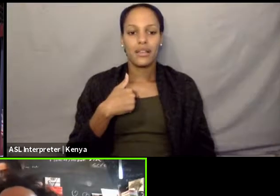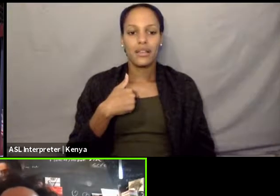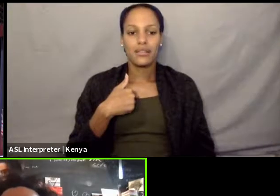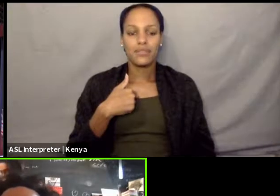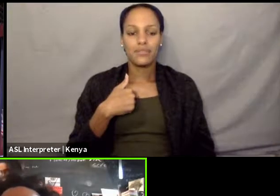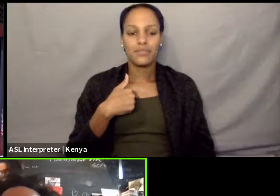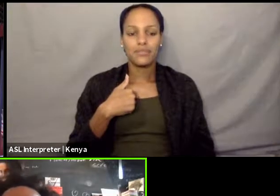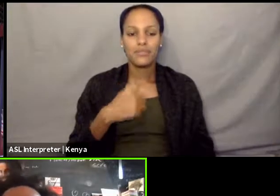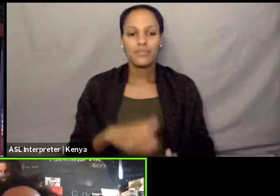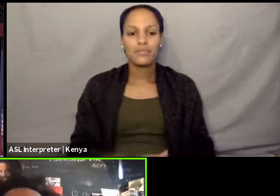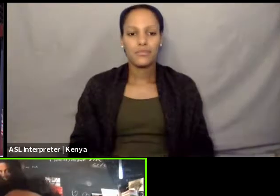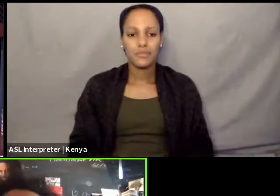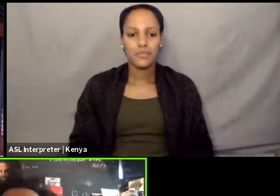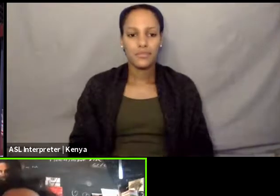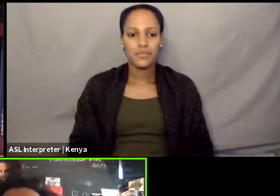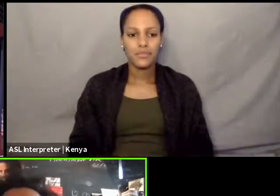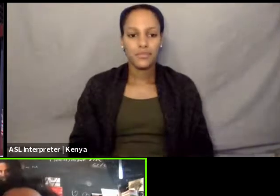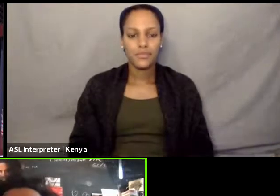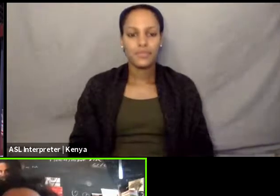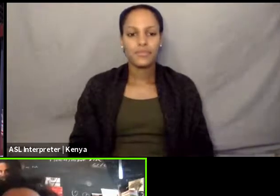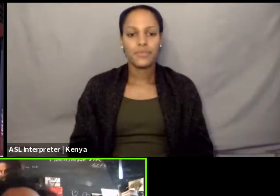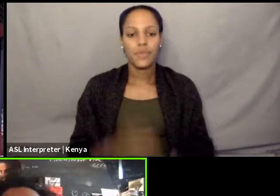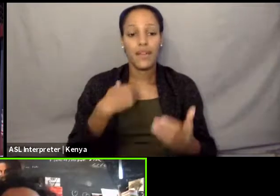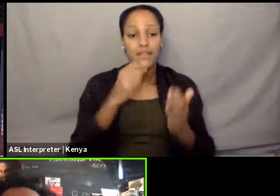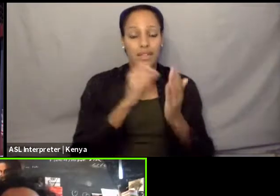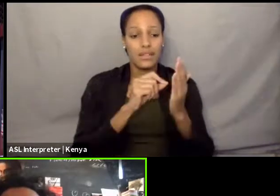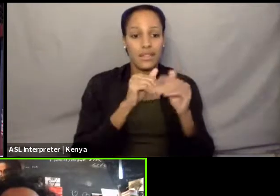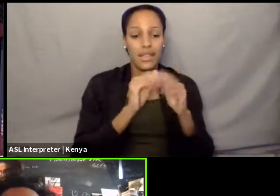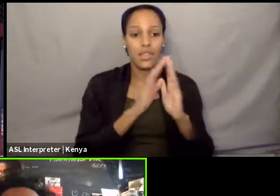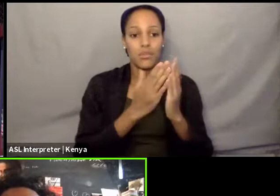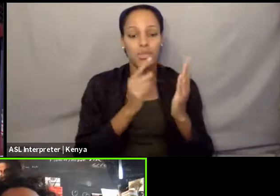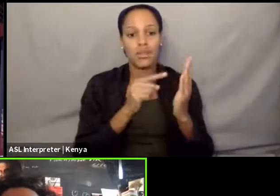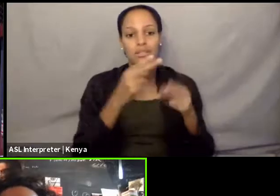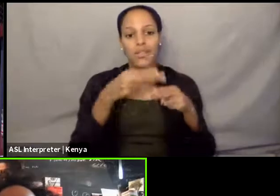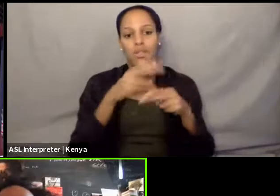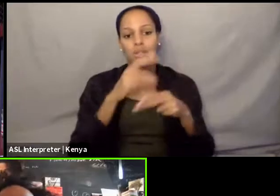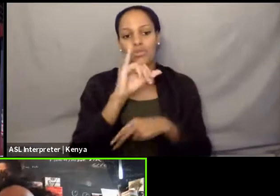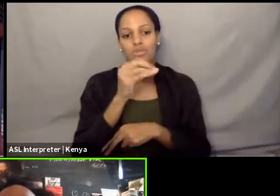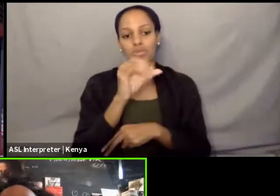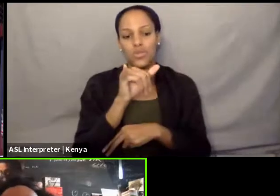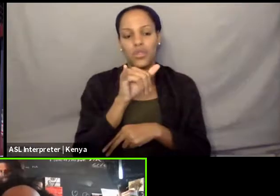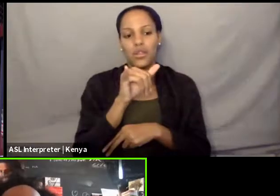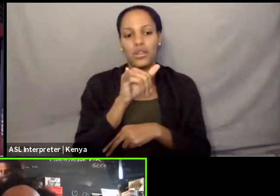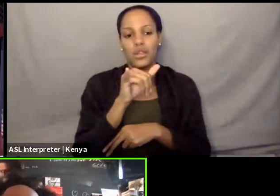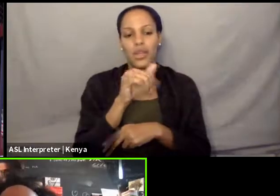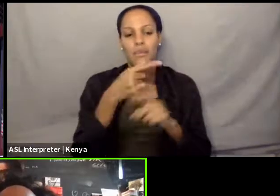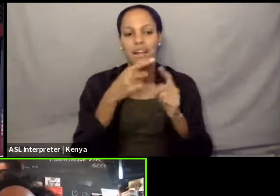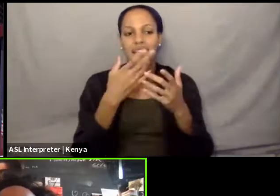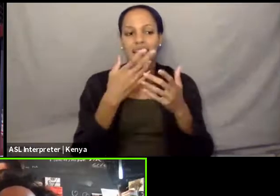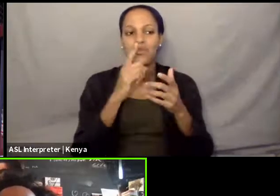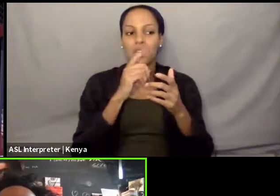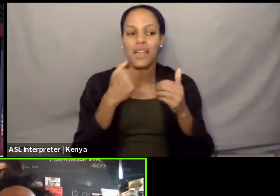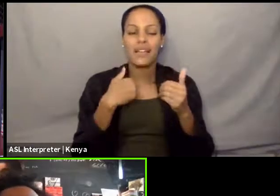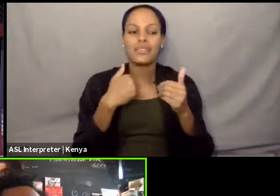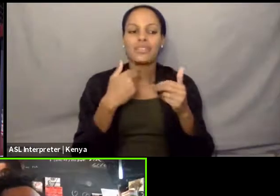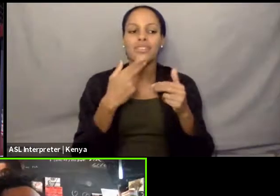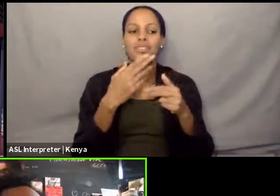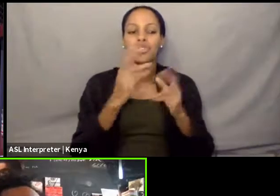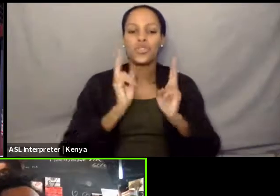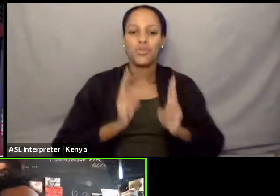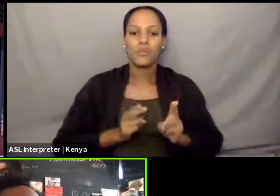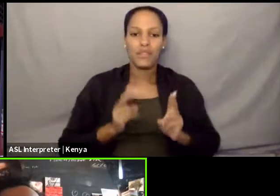does not, you know, I'm kind of like, when I have there's an essay in here in the Delights called Joy is Such Human Madness. It's kind of riffing on this Sadie Smith